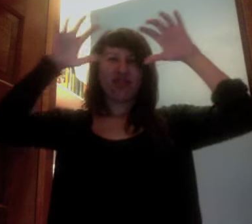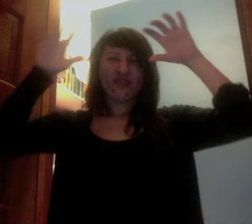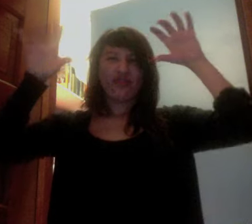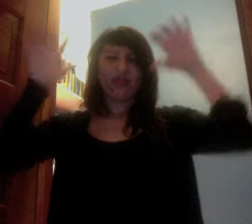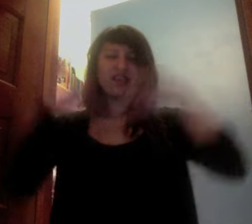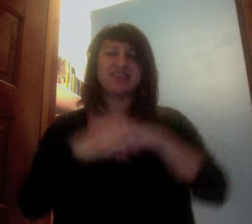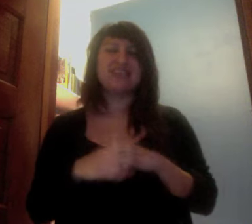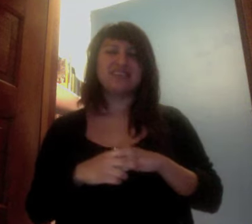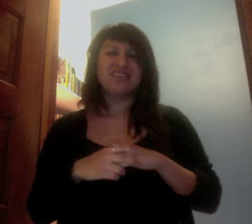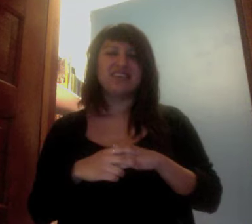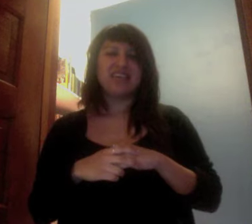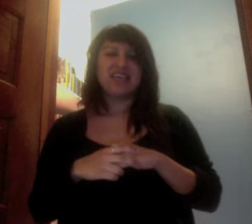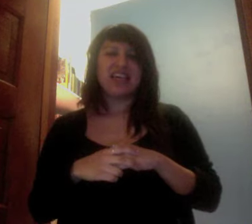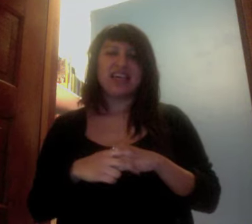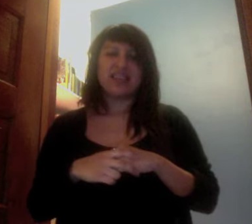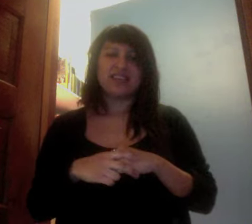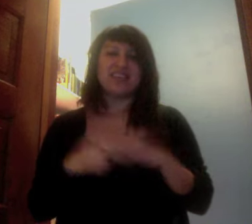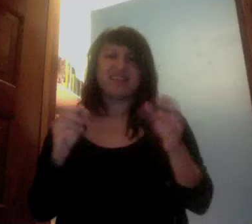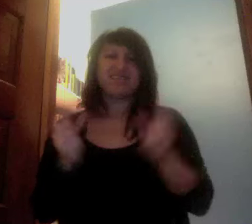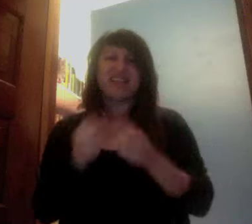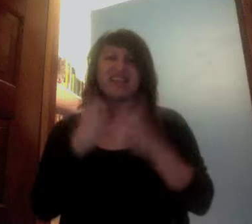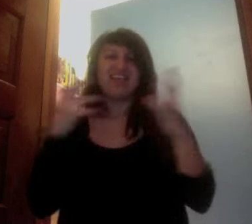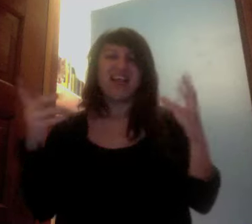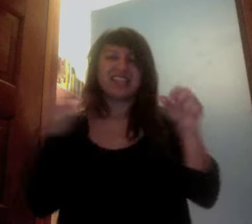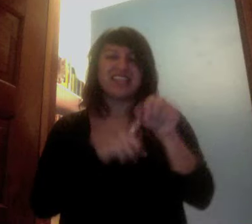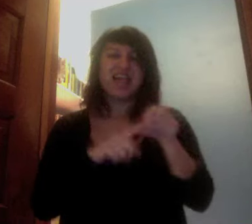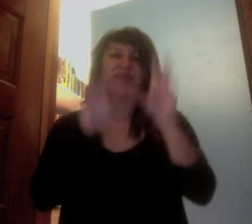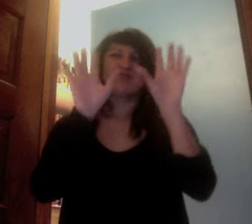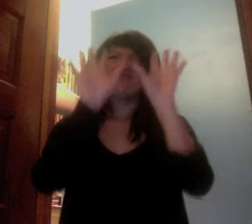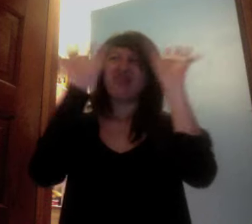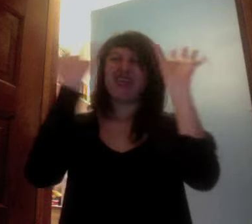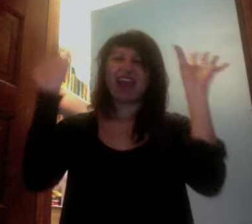cloudy, but that's okay. I didn't mind it. It's better to be cloudy than rainy or snowy.